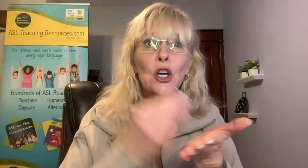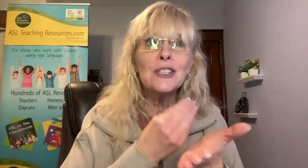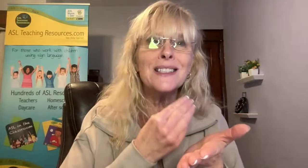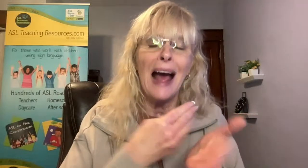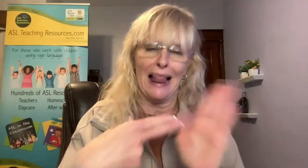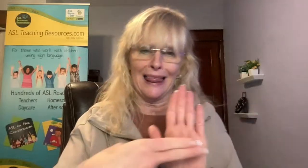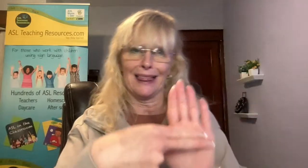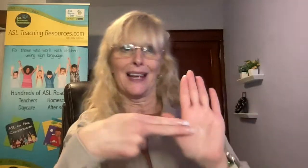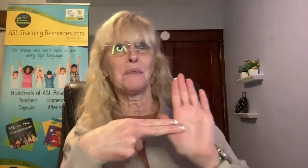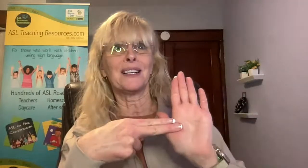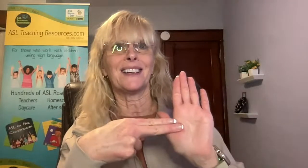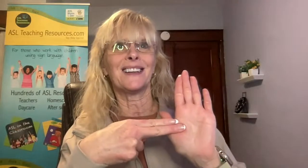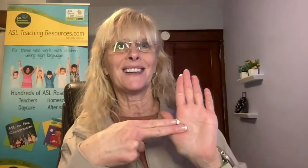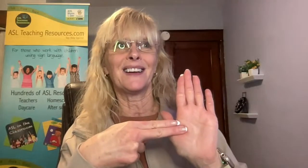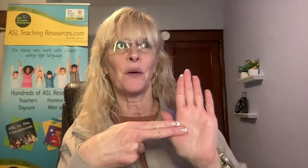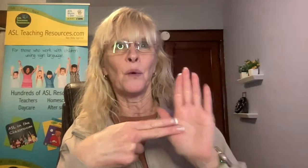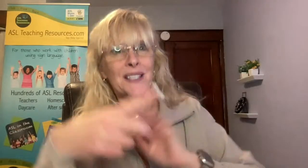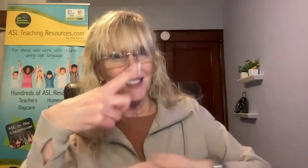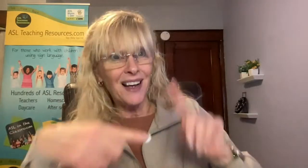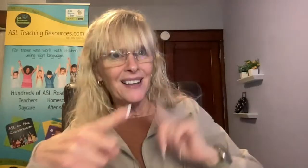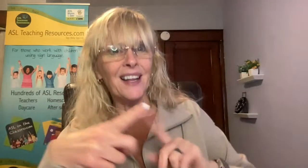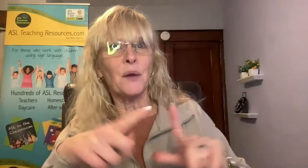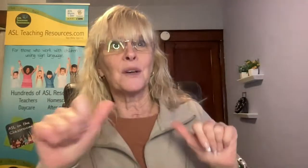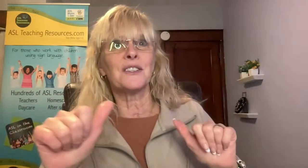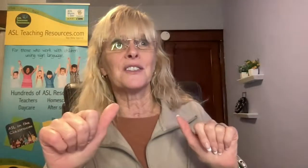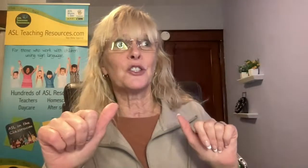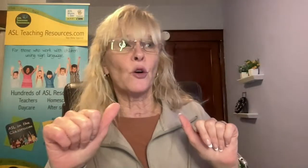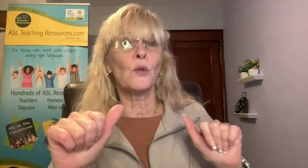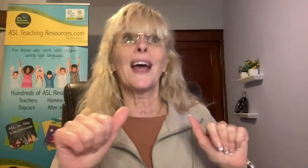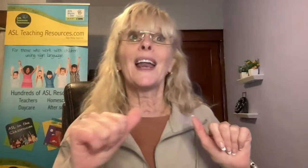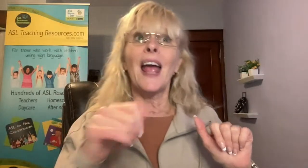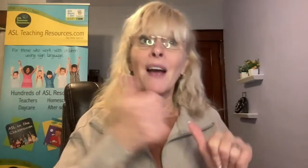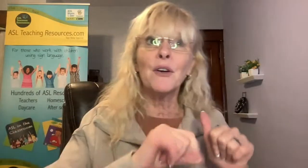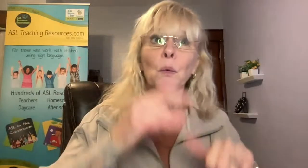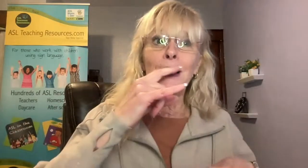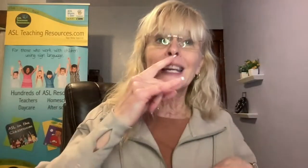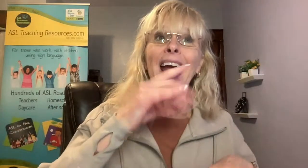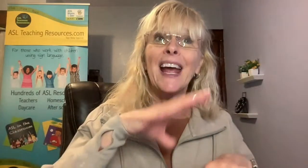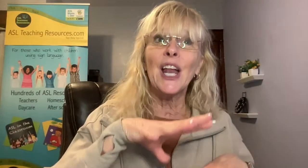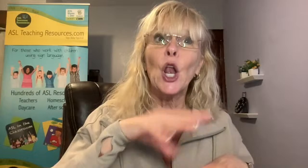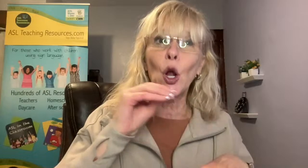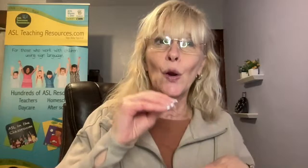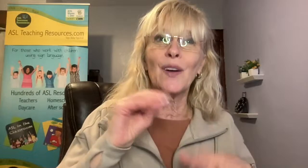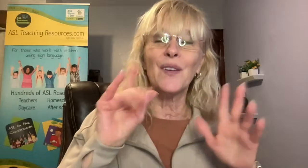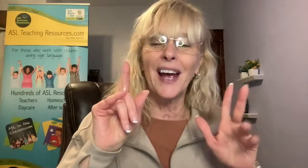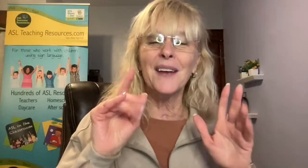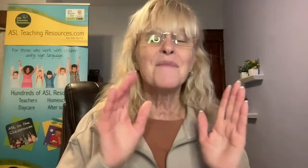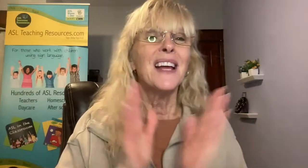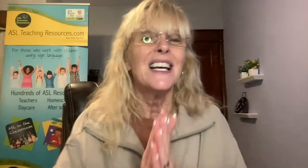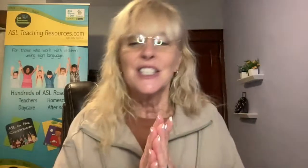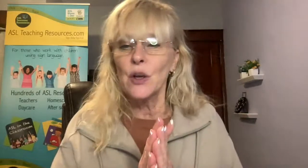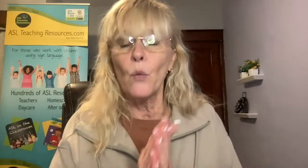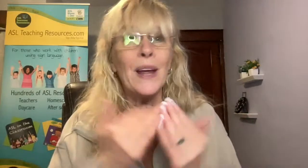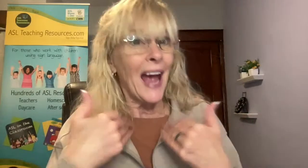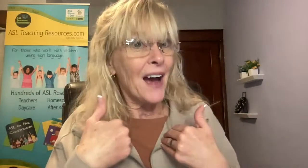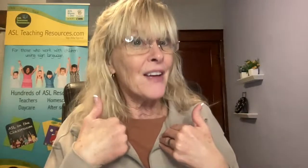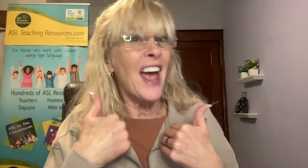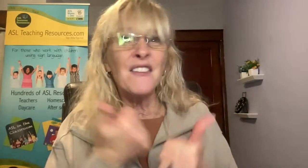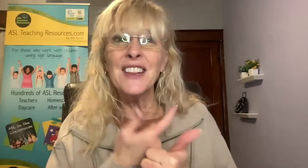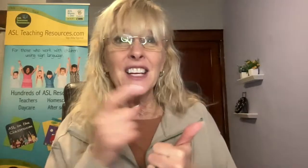markers, label it with sign language so that everyone can learn. Okay, so we have everything you